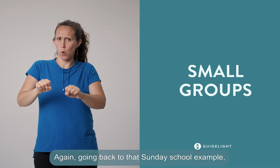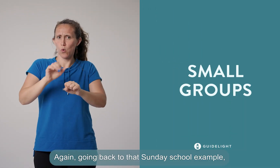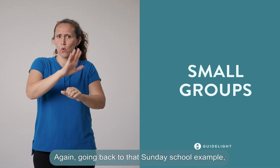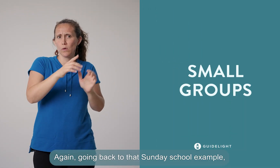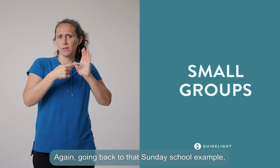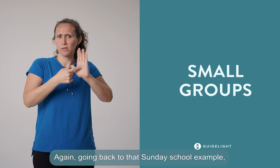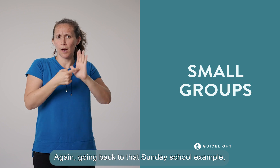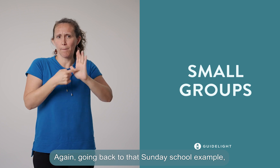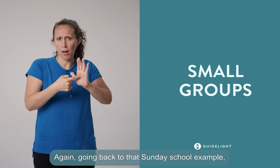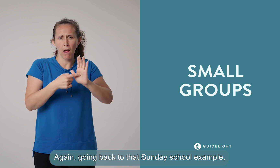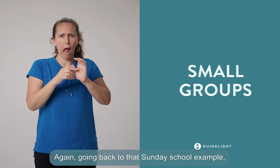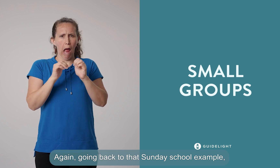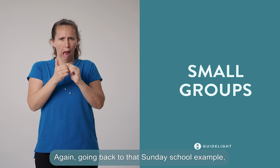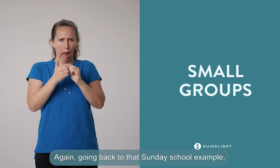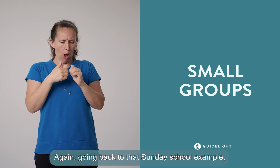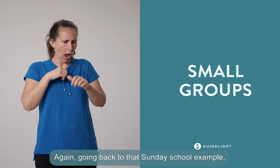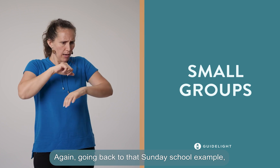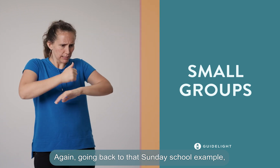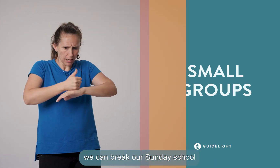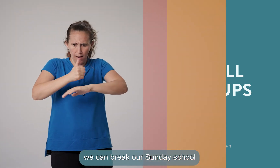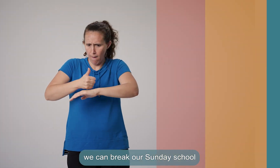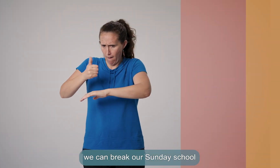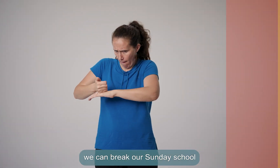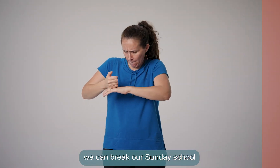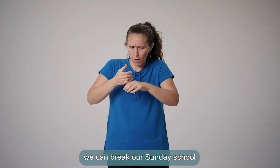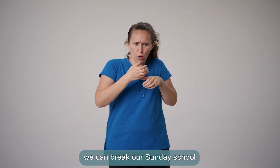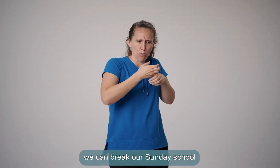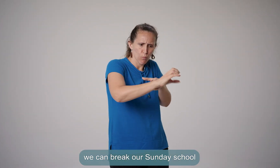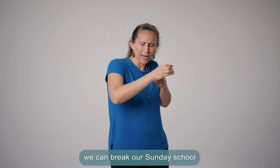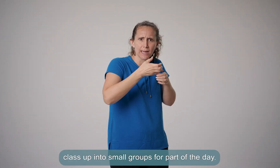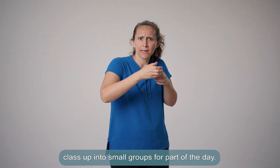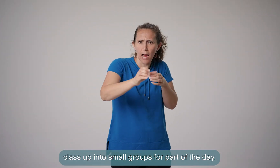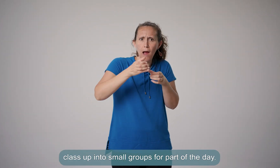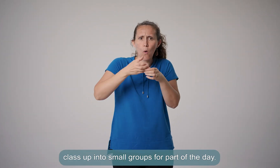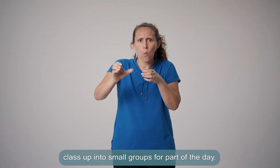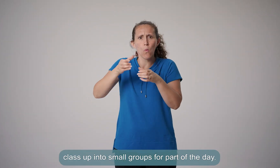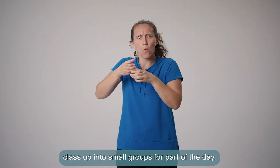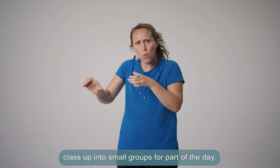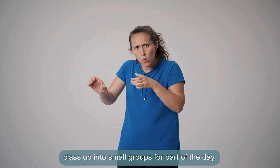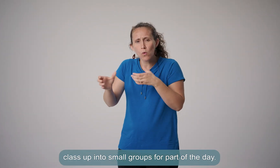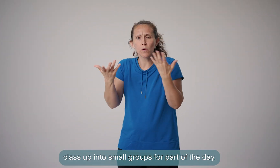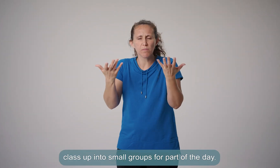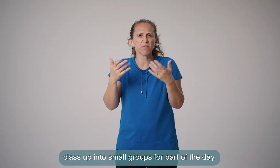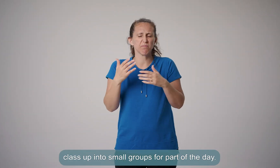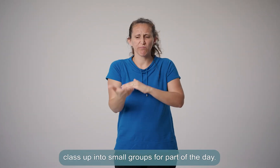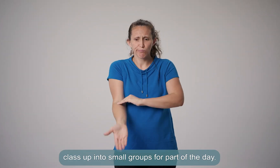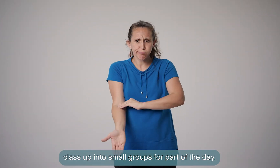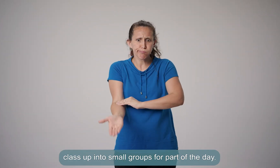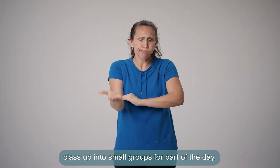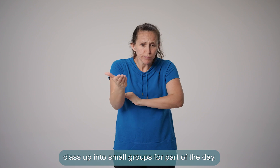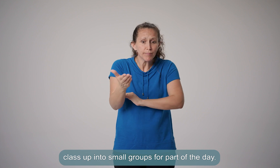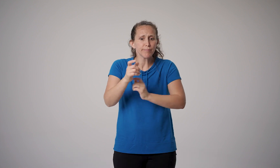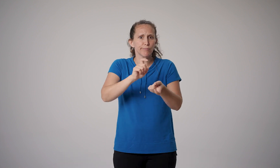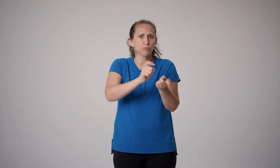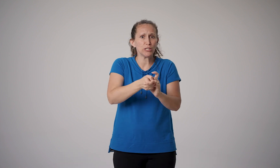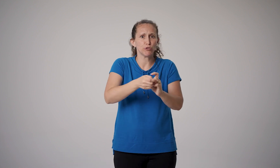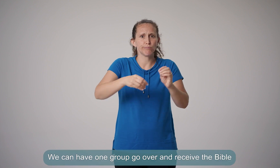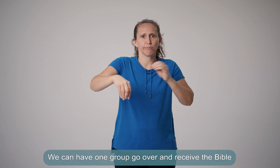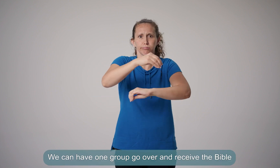Again, going back to that Sunday school example, we can break our Sunday school class up into small groups for part of the day. We can have